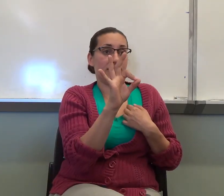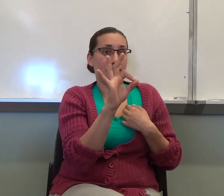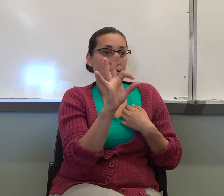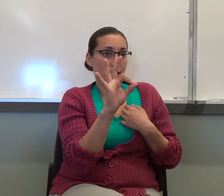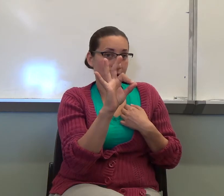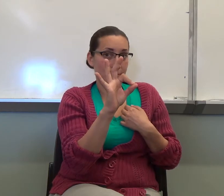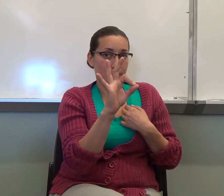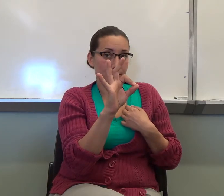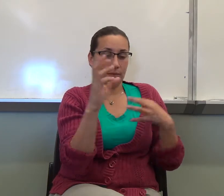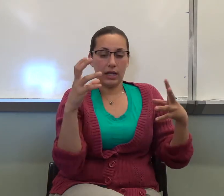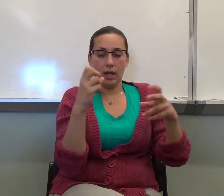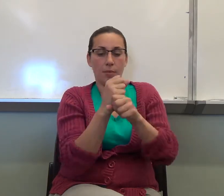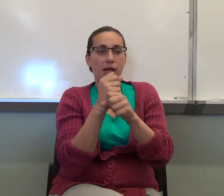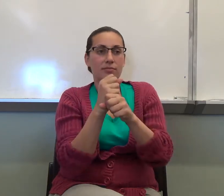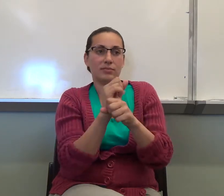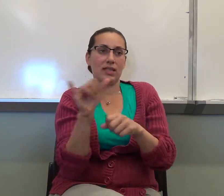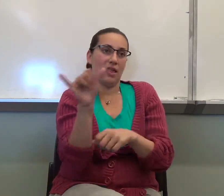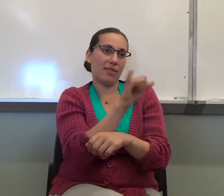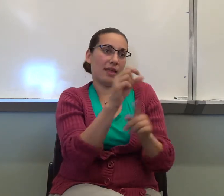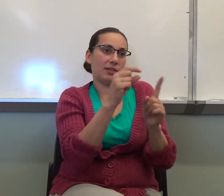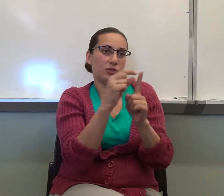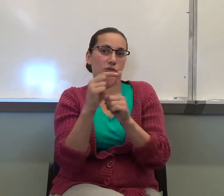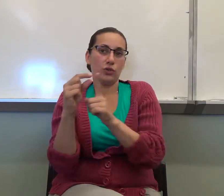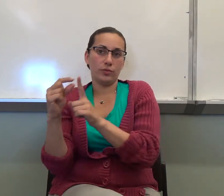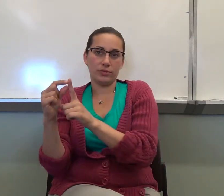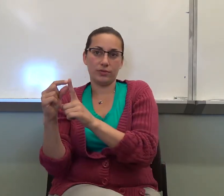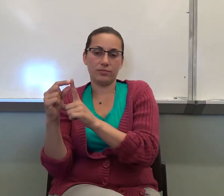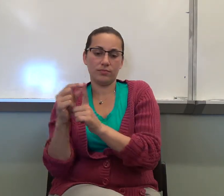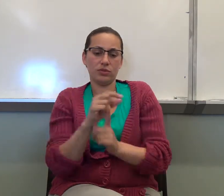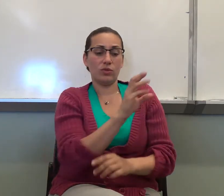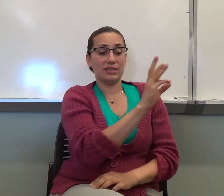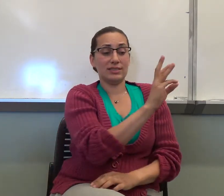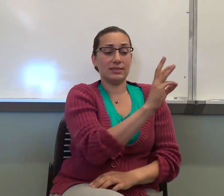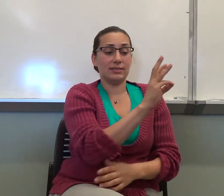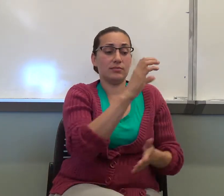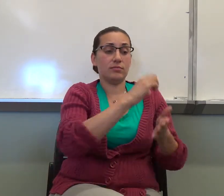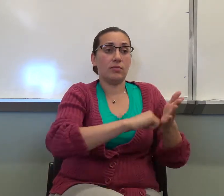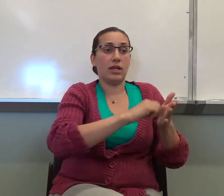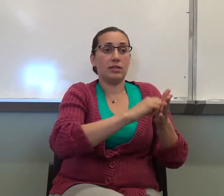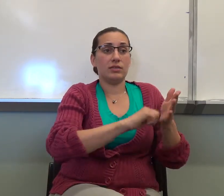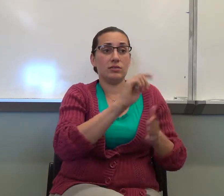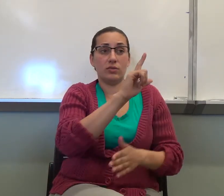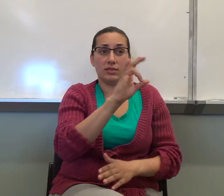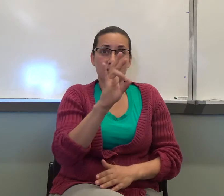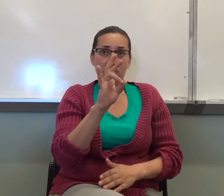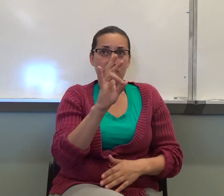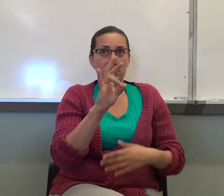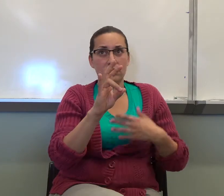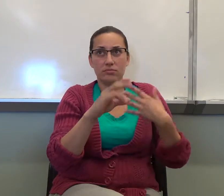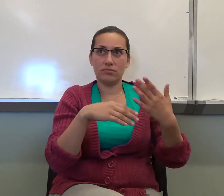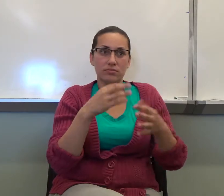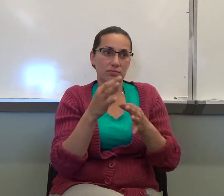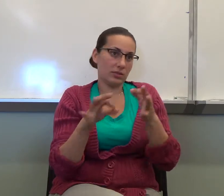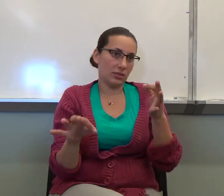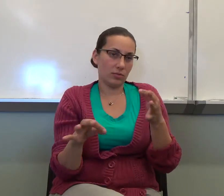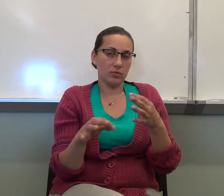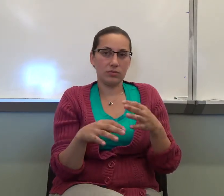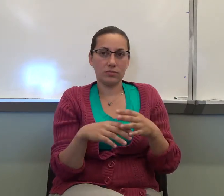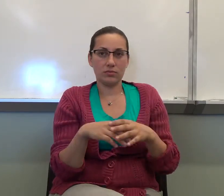we can combine like terms. So we want to know what 6 minus 27 is. Well, that's simple enough. We don't do that. We do